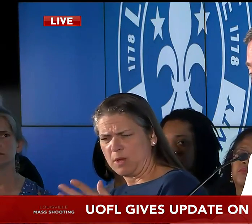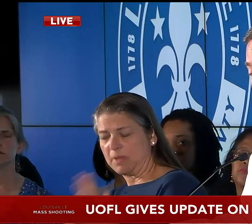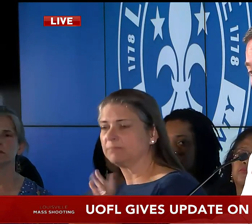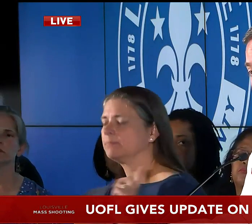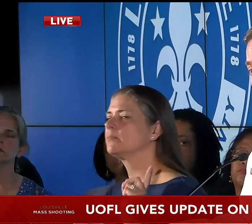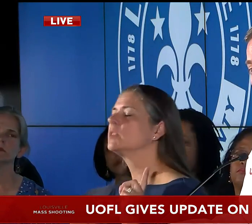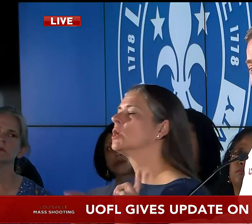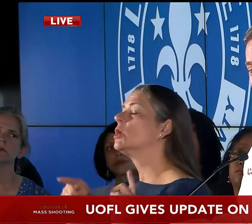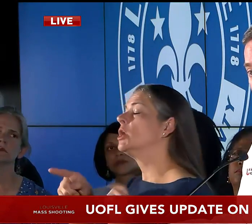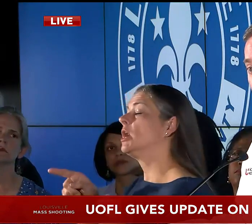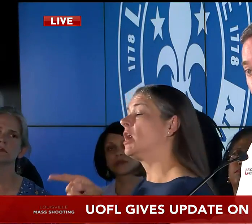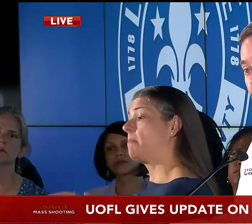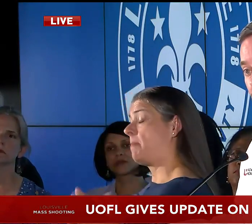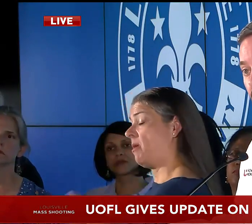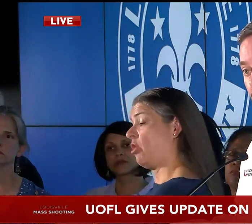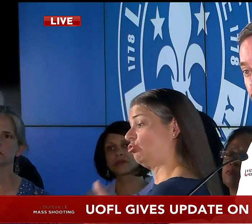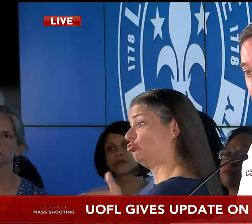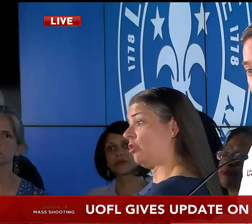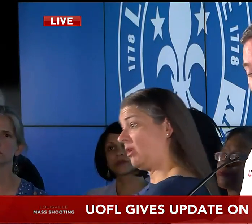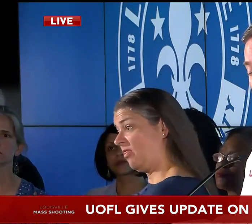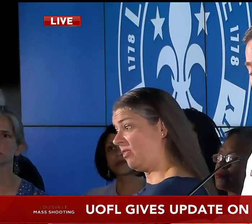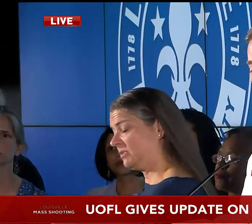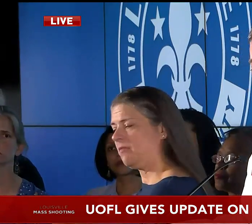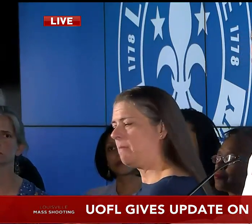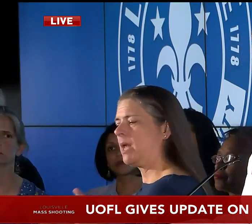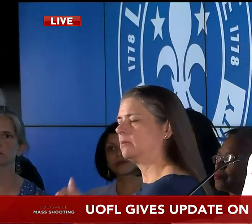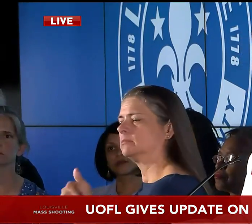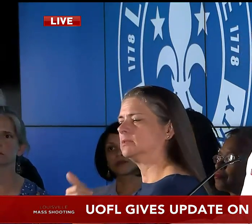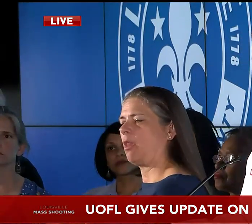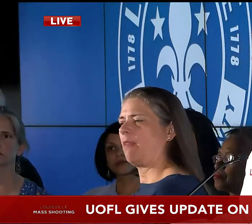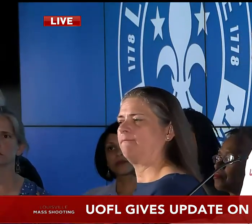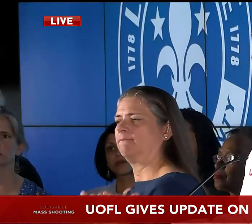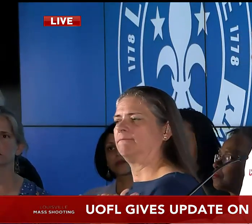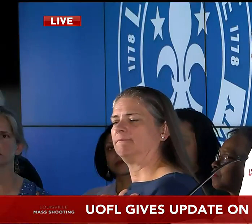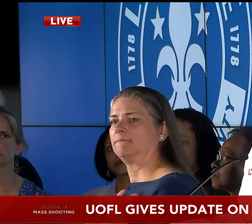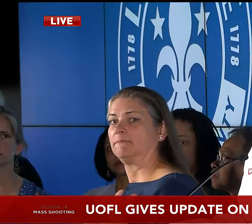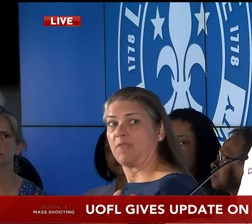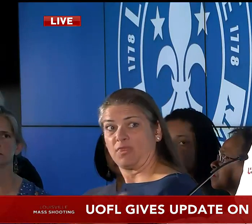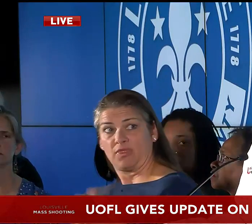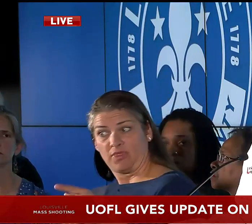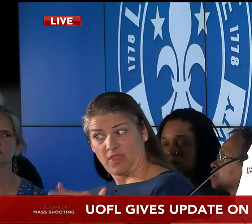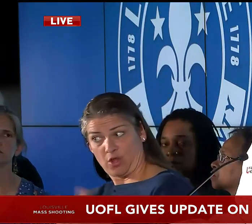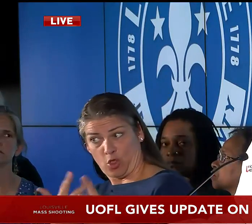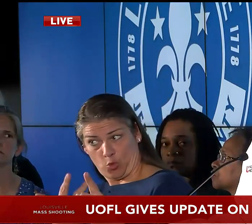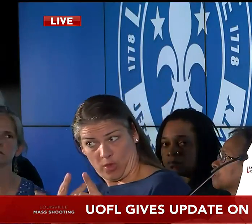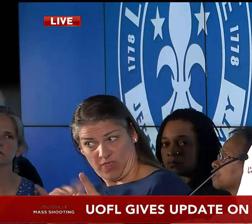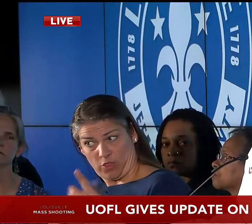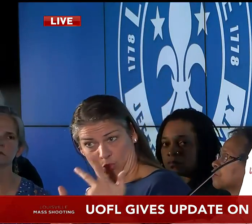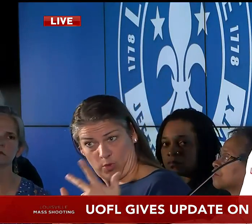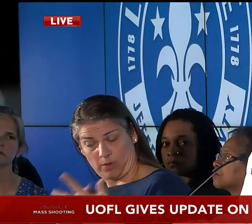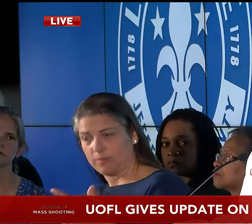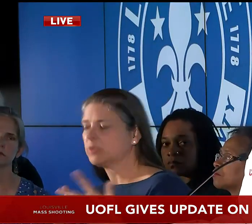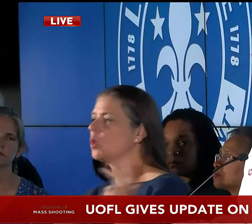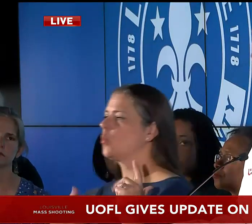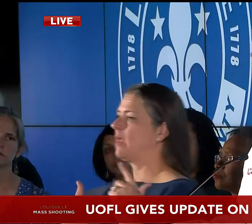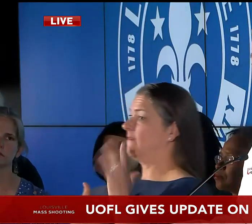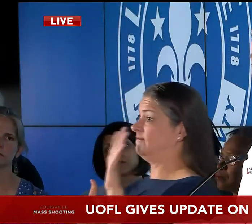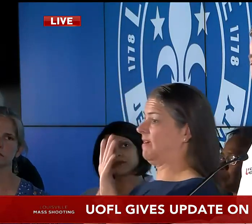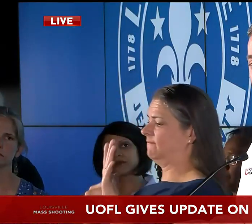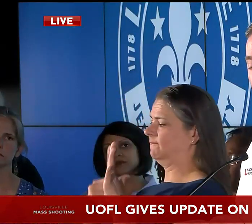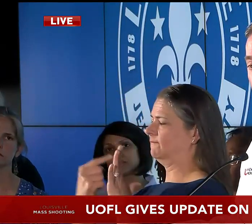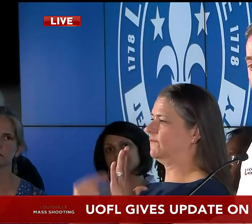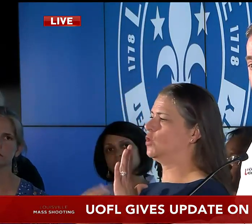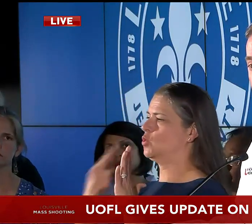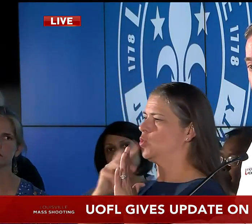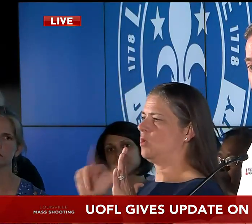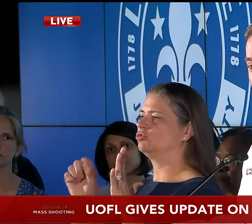Yes, you can have gunshot wounds that are non-life-threatening, correct. And that is the case for these three? We treated a total of 5 gunshot wounds